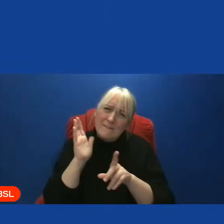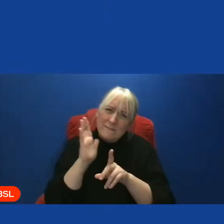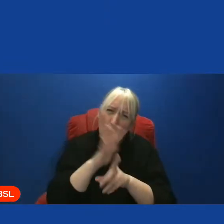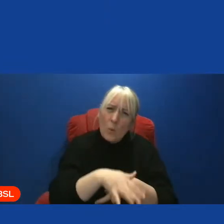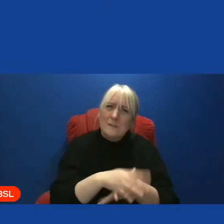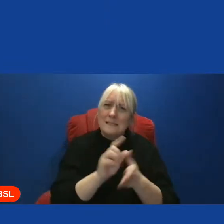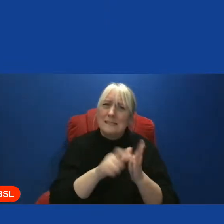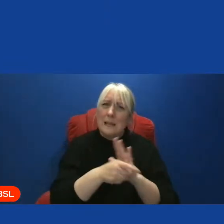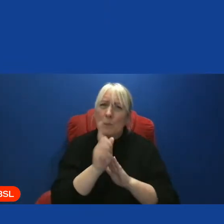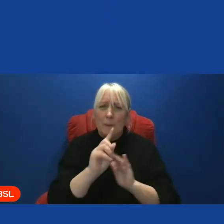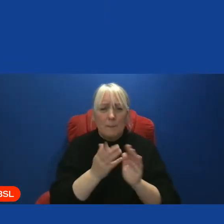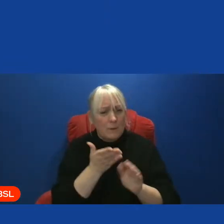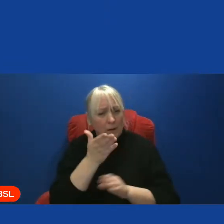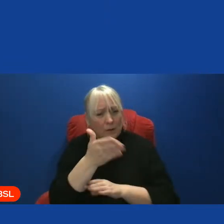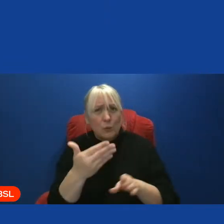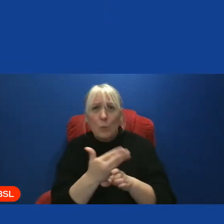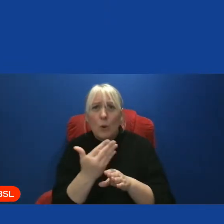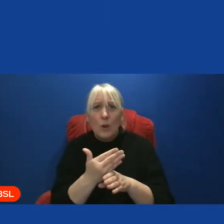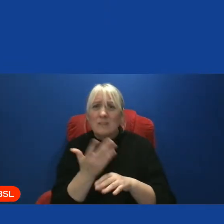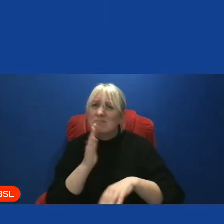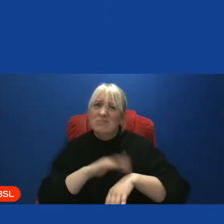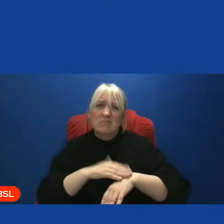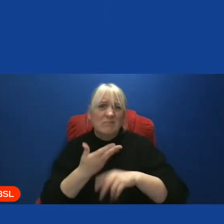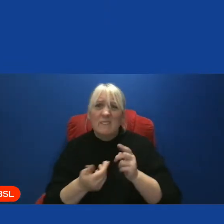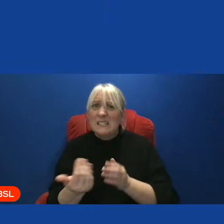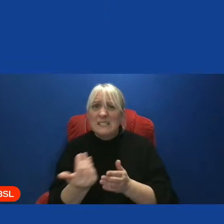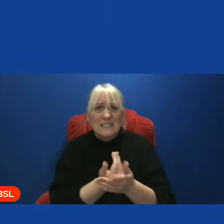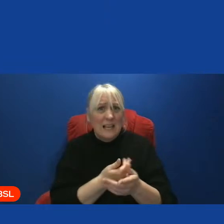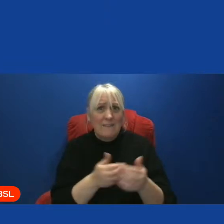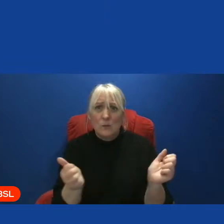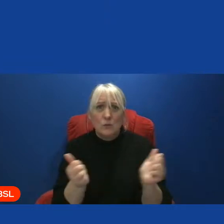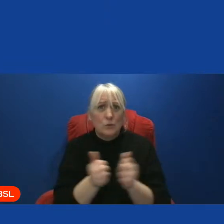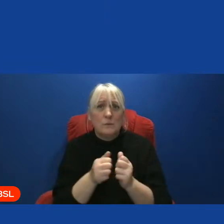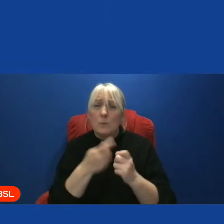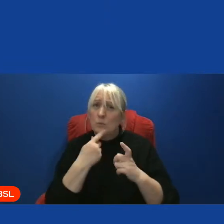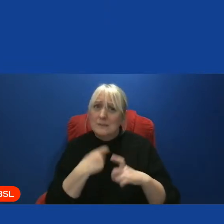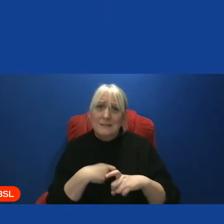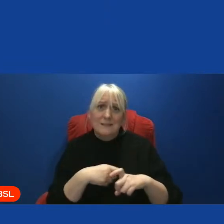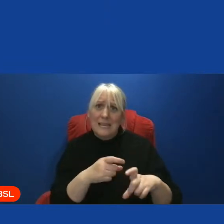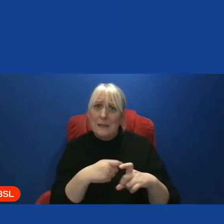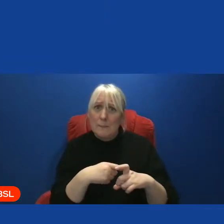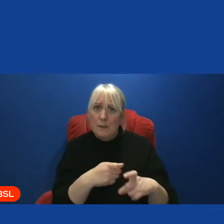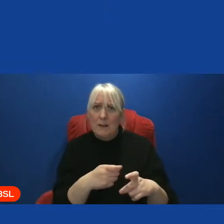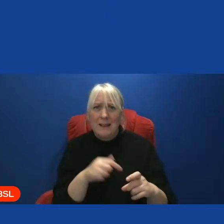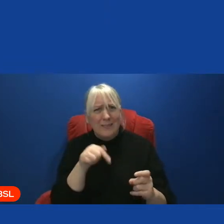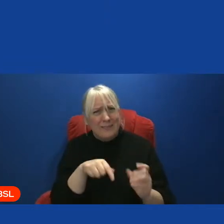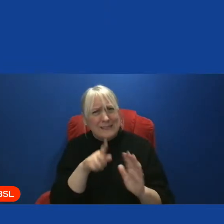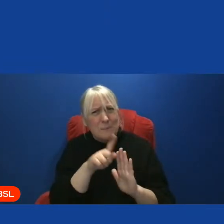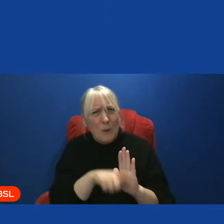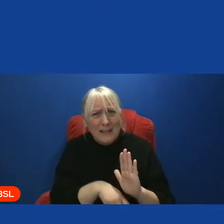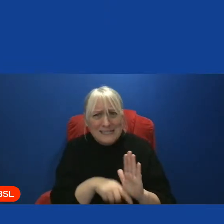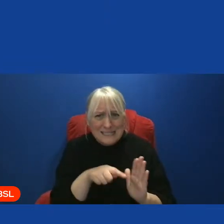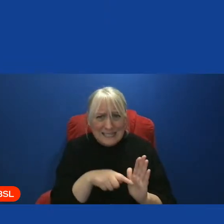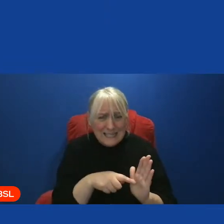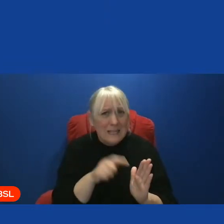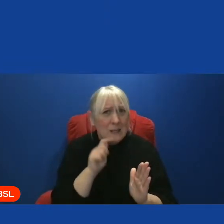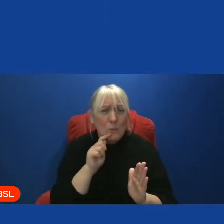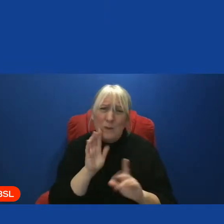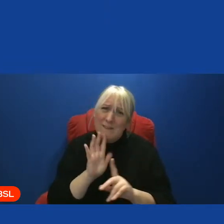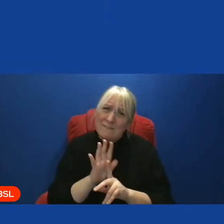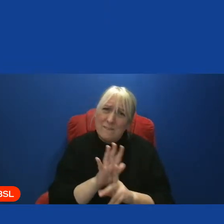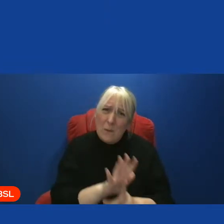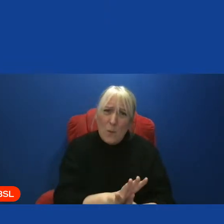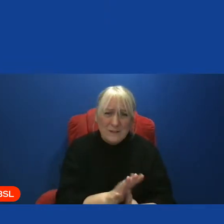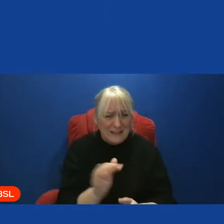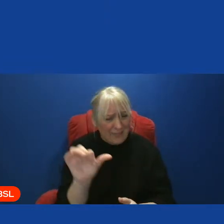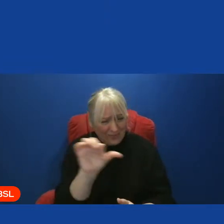work, regardless of whether it is safe, suitable, or even sustainable. And this policy is going to push thousands and thousands